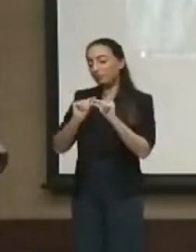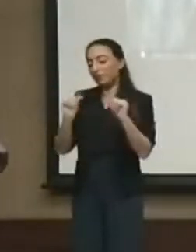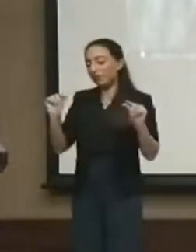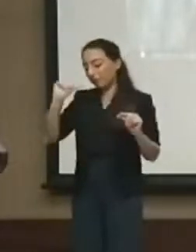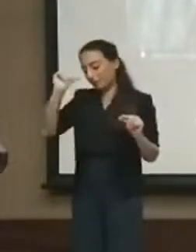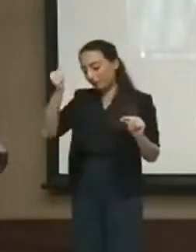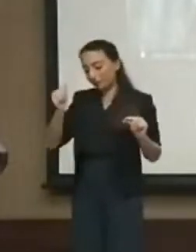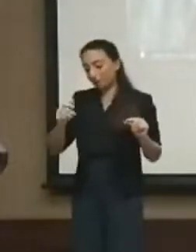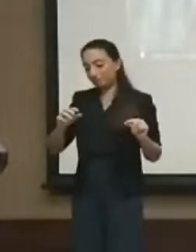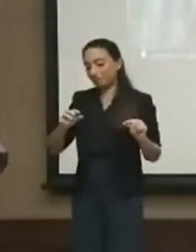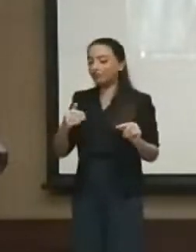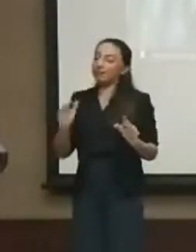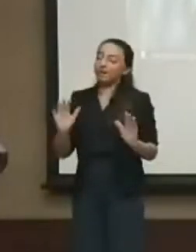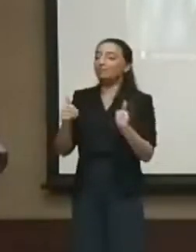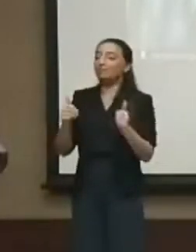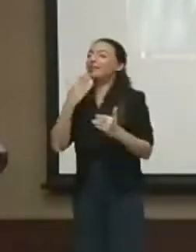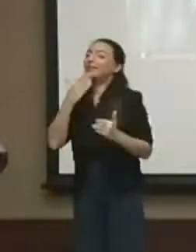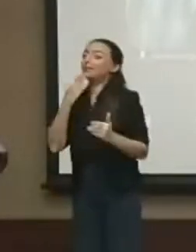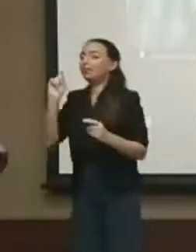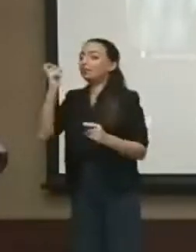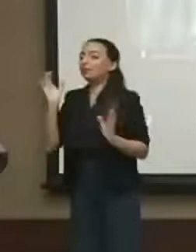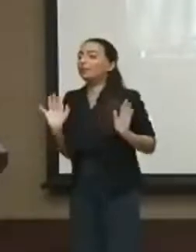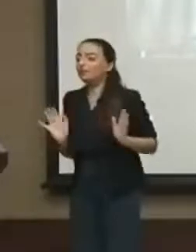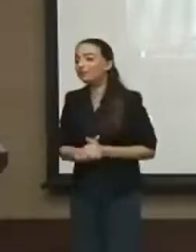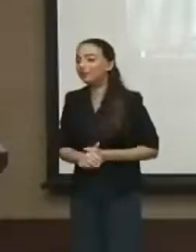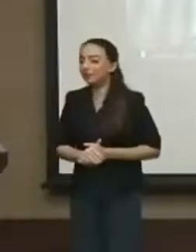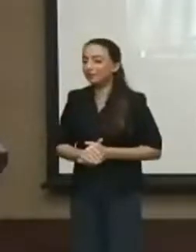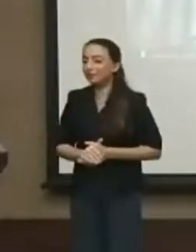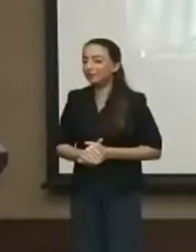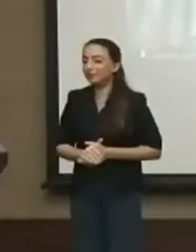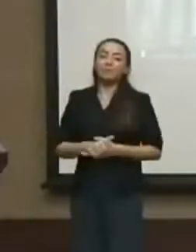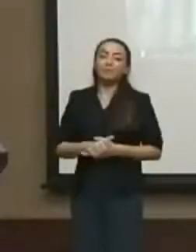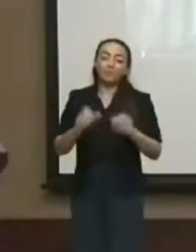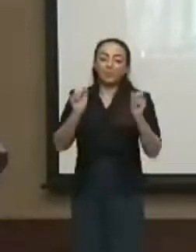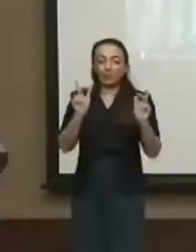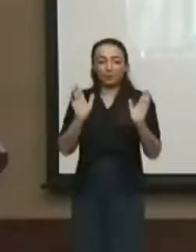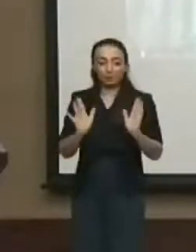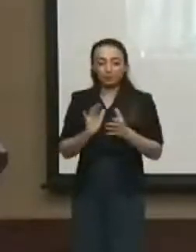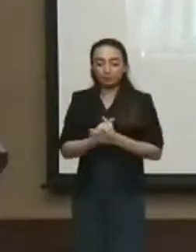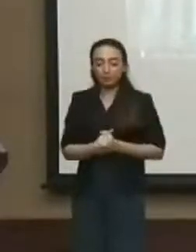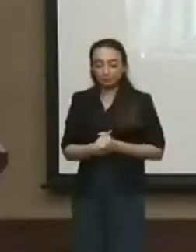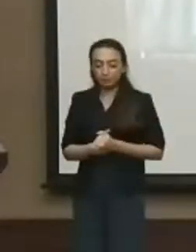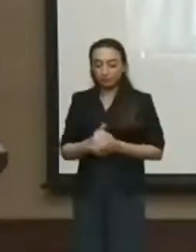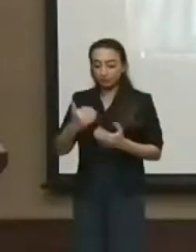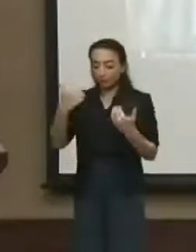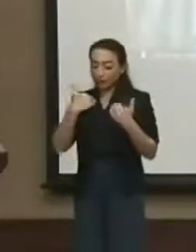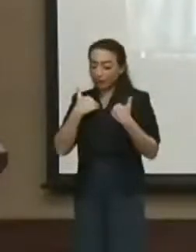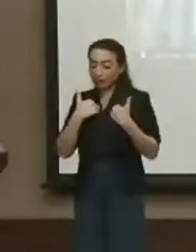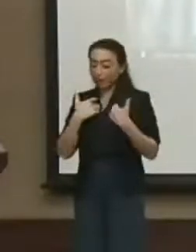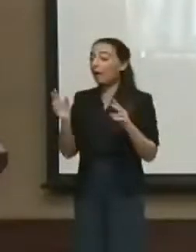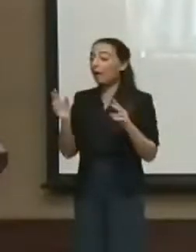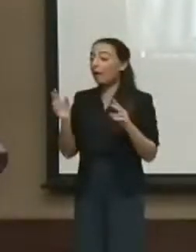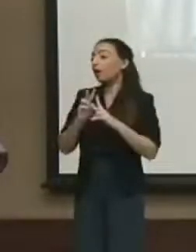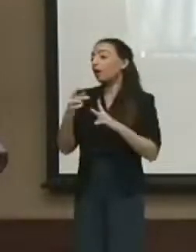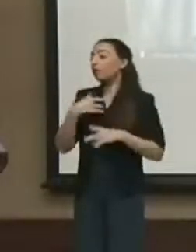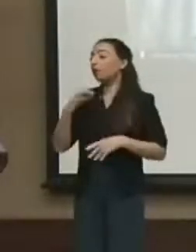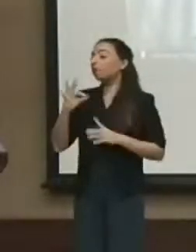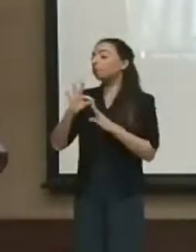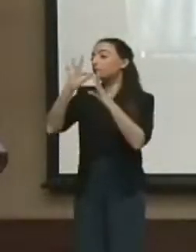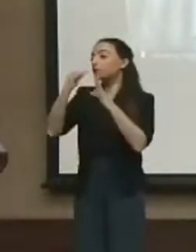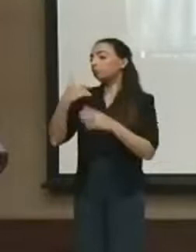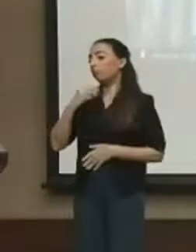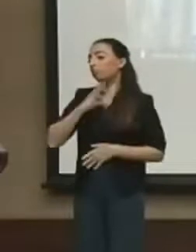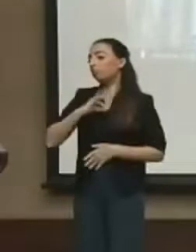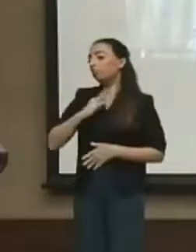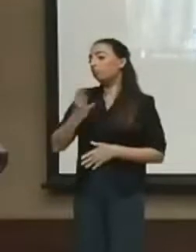But thank you very much. Yes. So what I'm privileged to bring today is UNESCO's